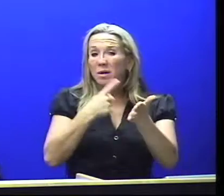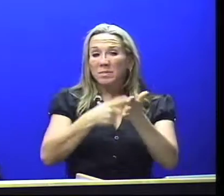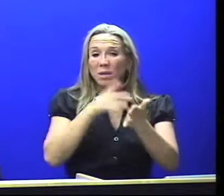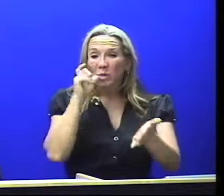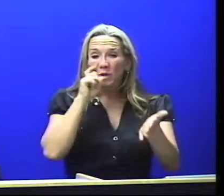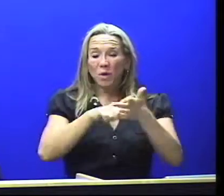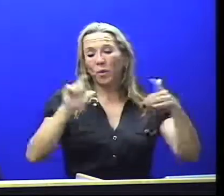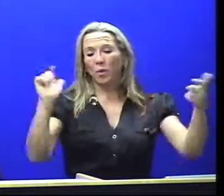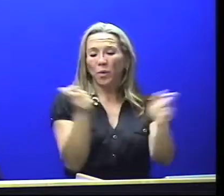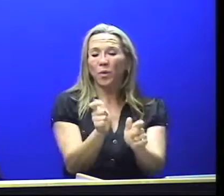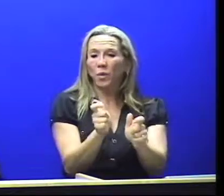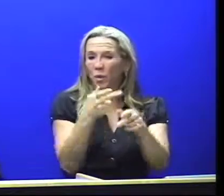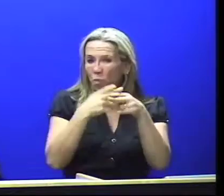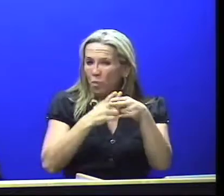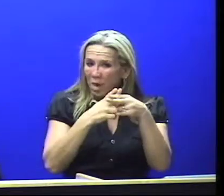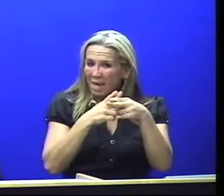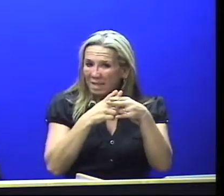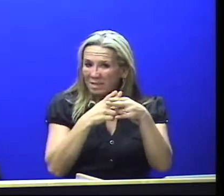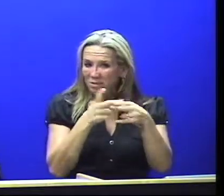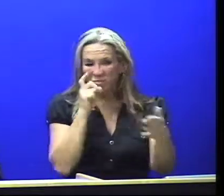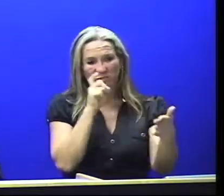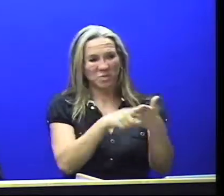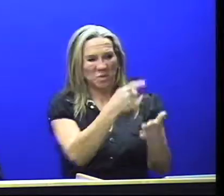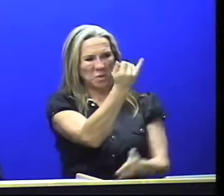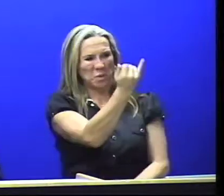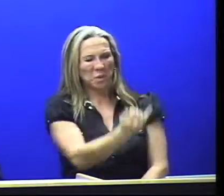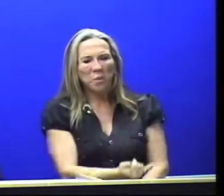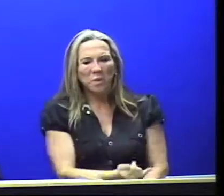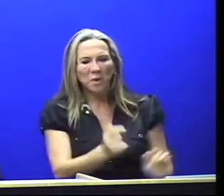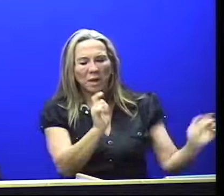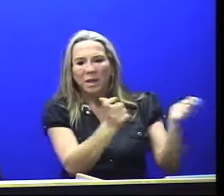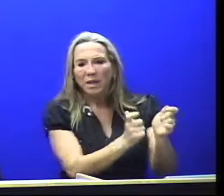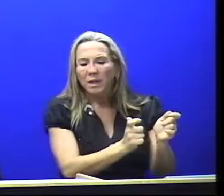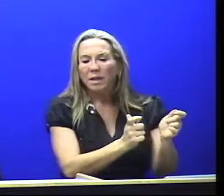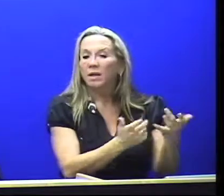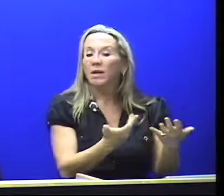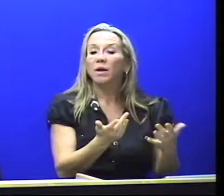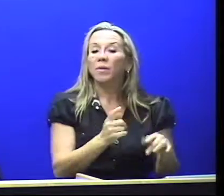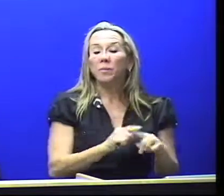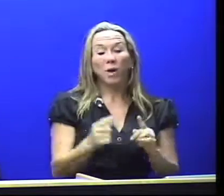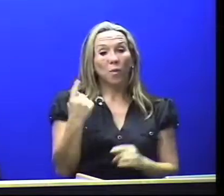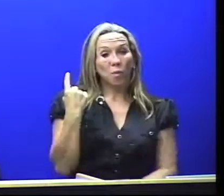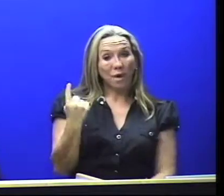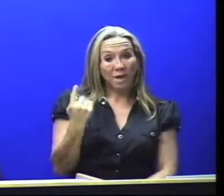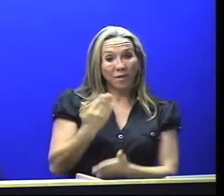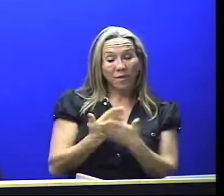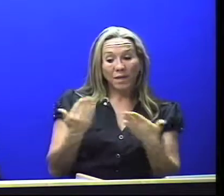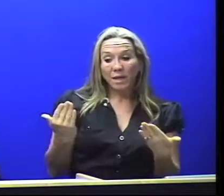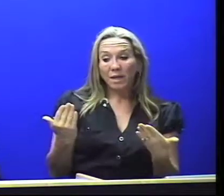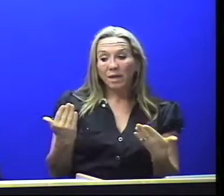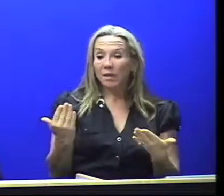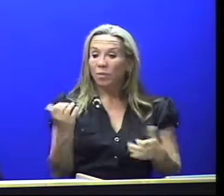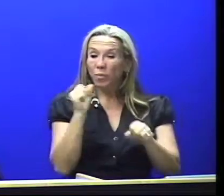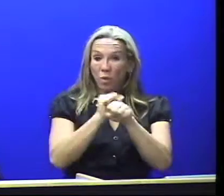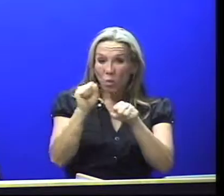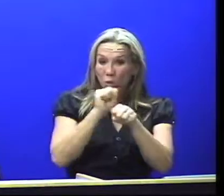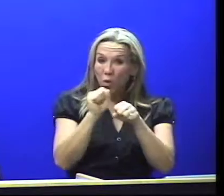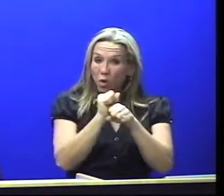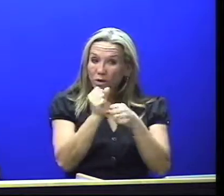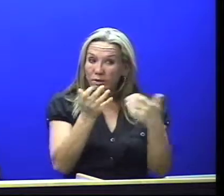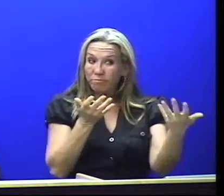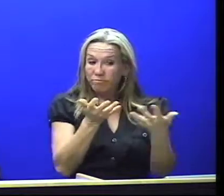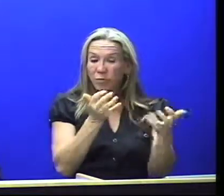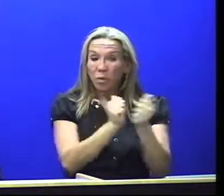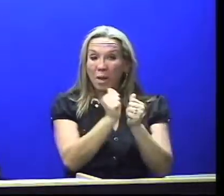weight, so they look thinner. But one of the things in working with people who